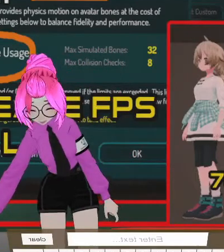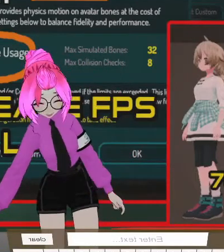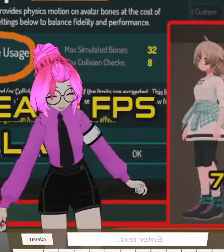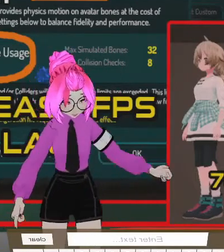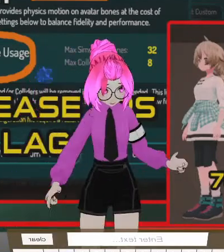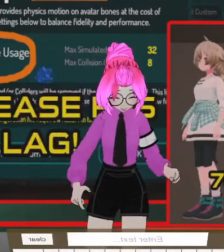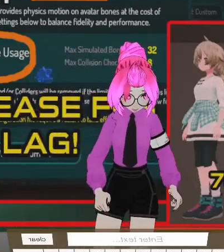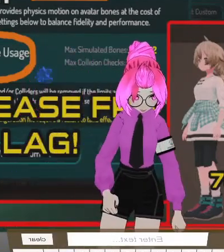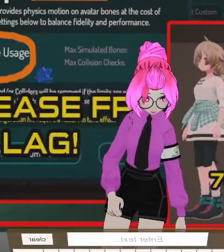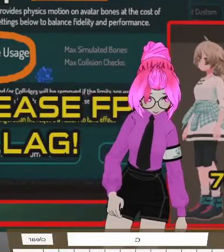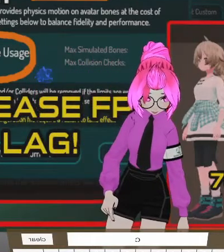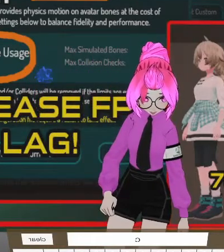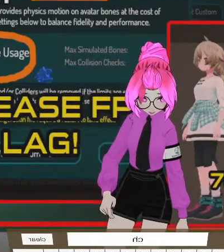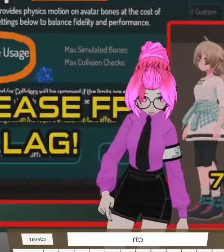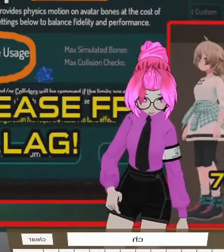all right first and foremost